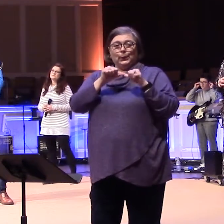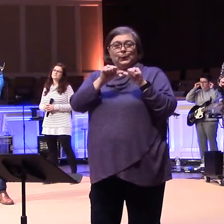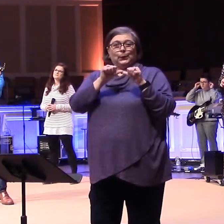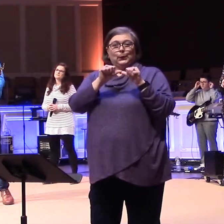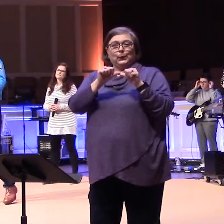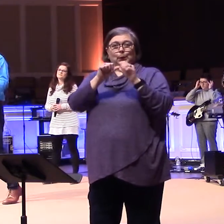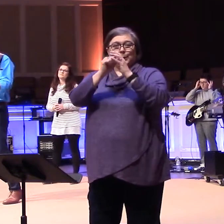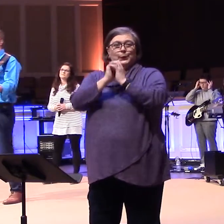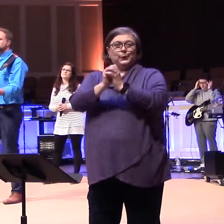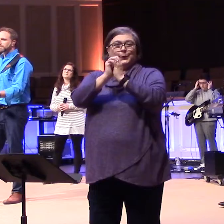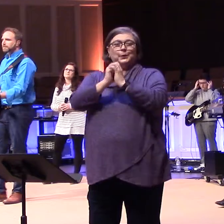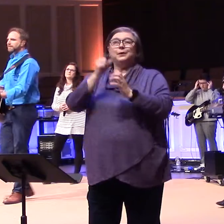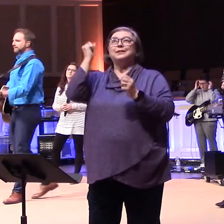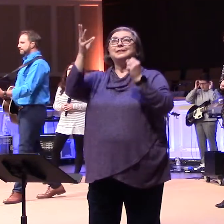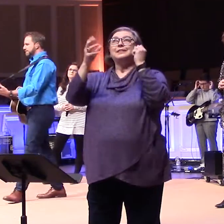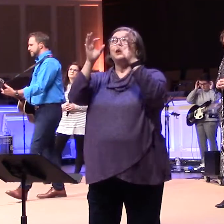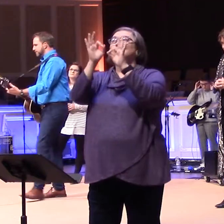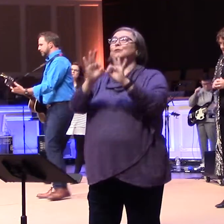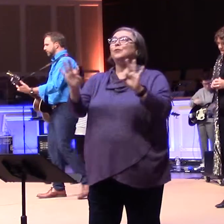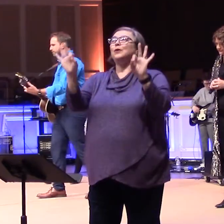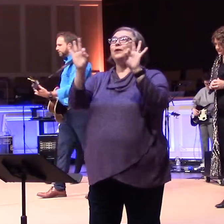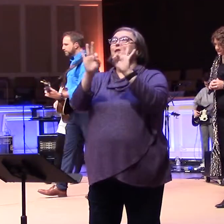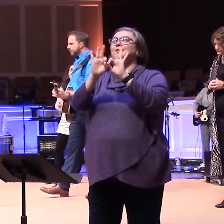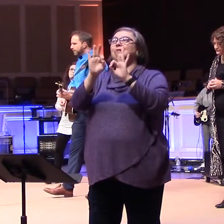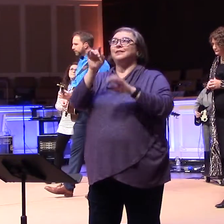Seem worthy to him.